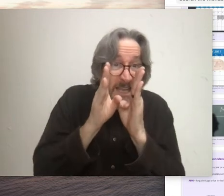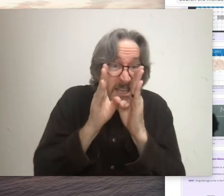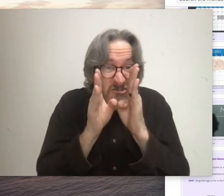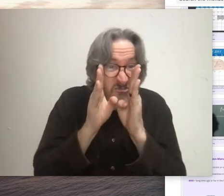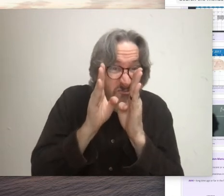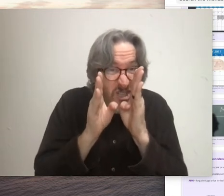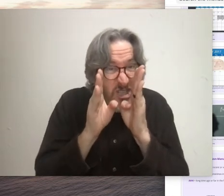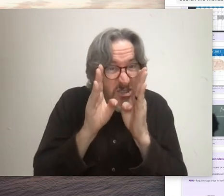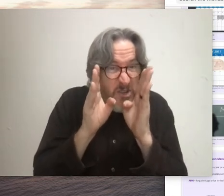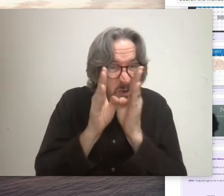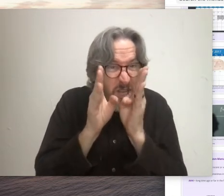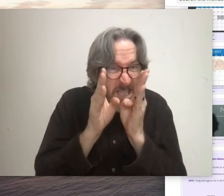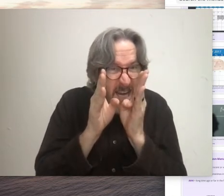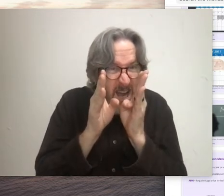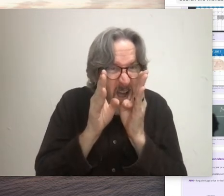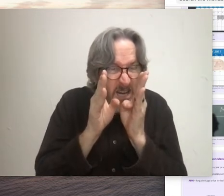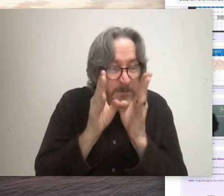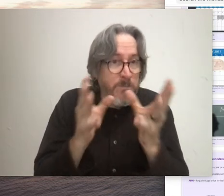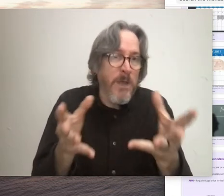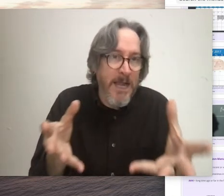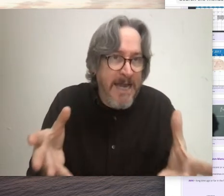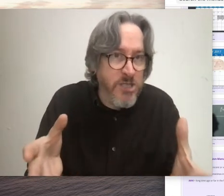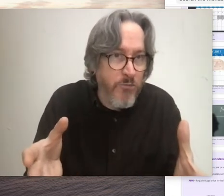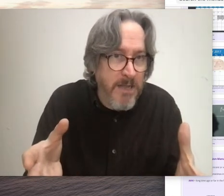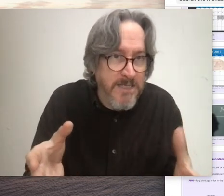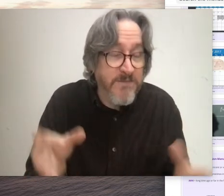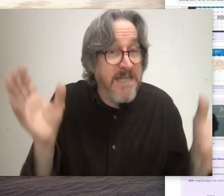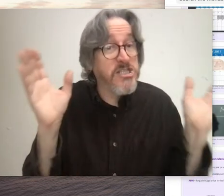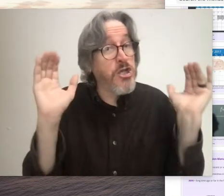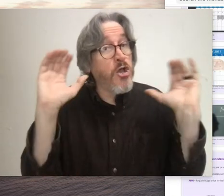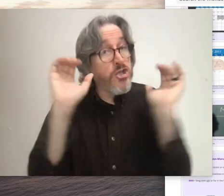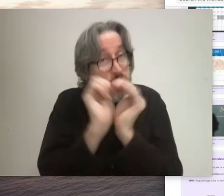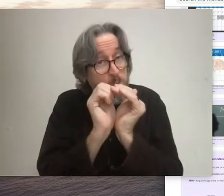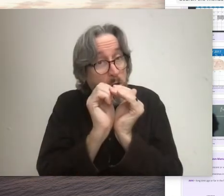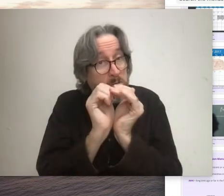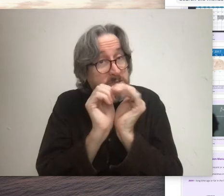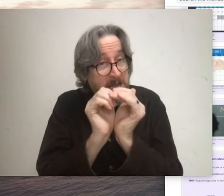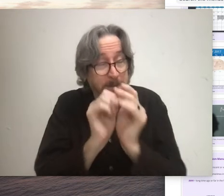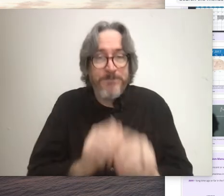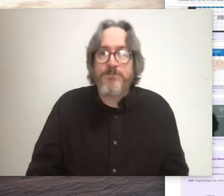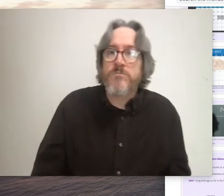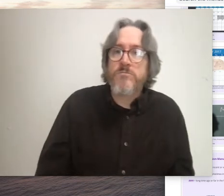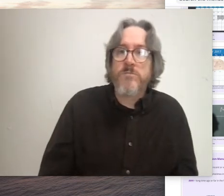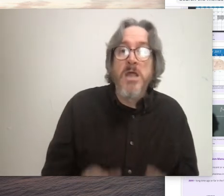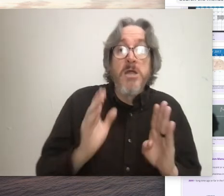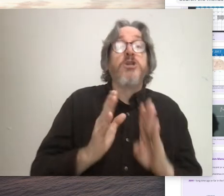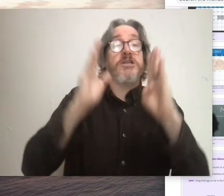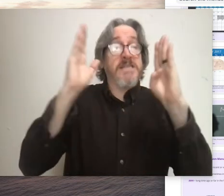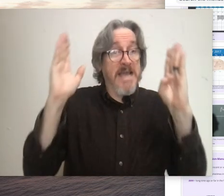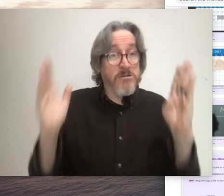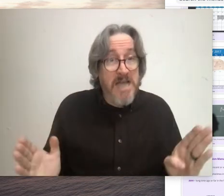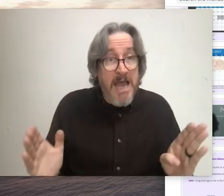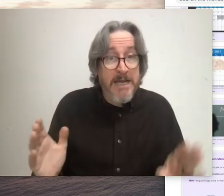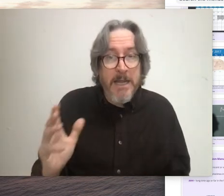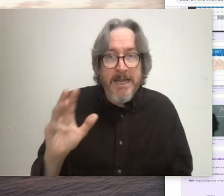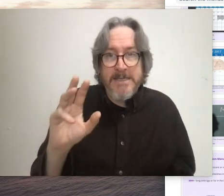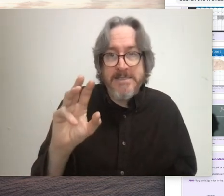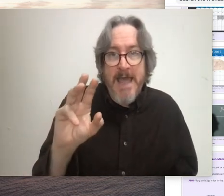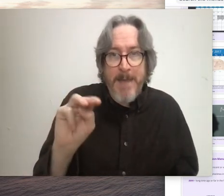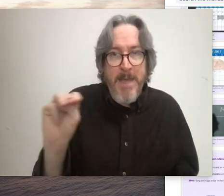yesterday, like really tight on. Again, it's all relative. It's small, tiny. Just to the